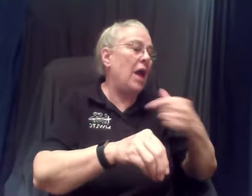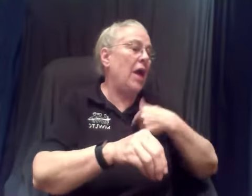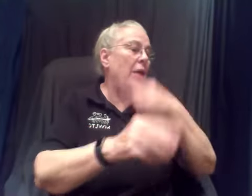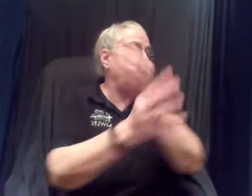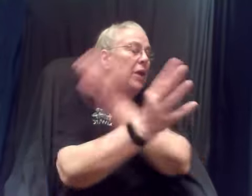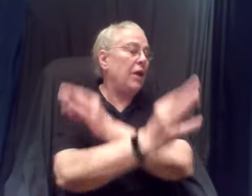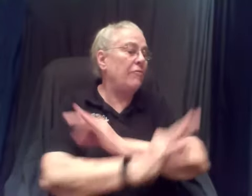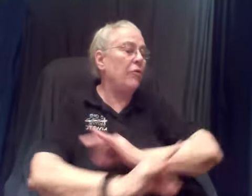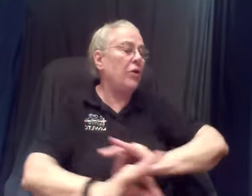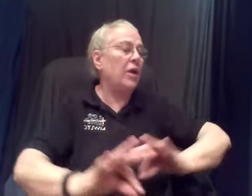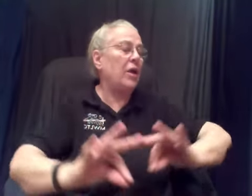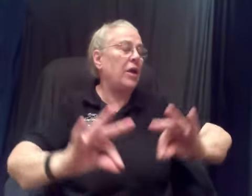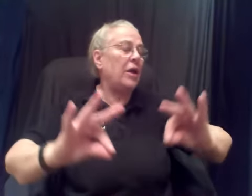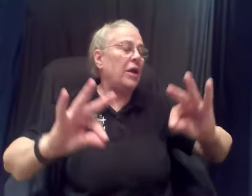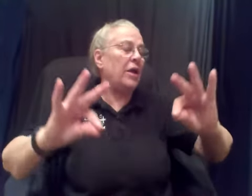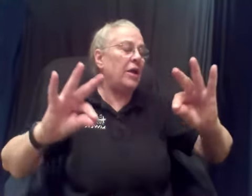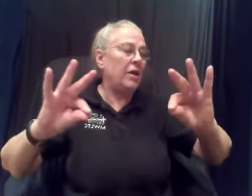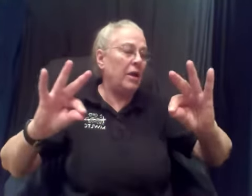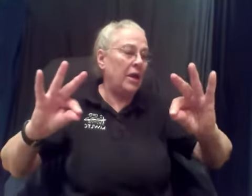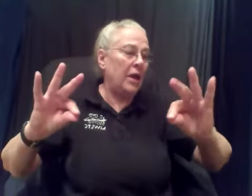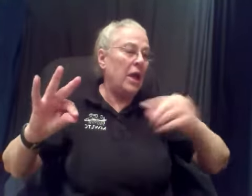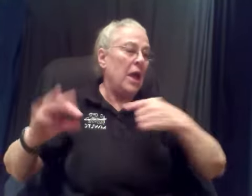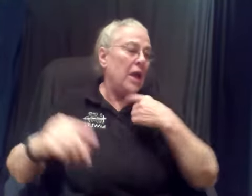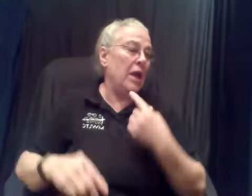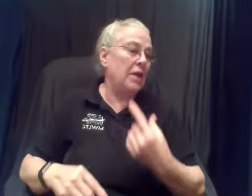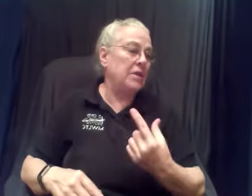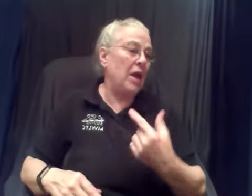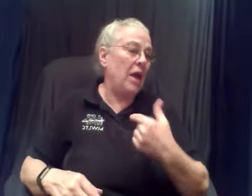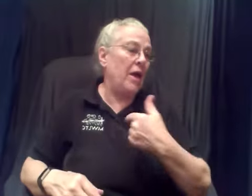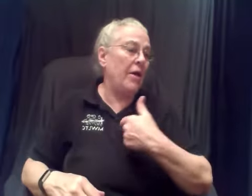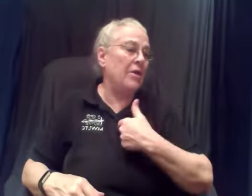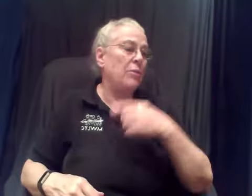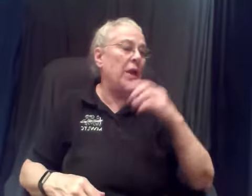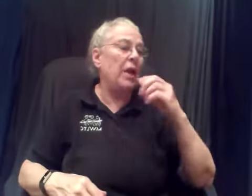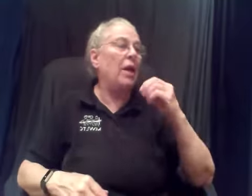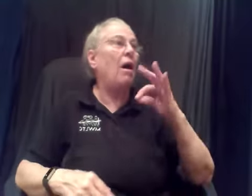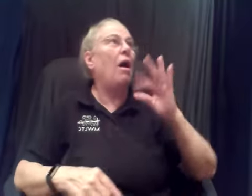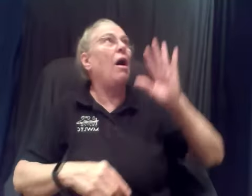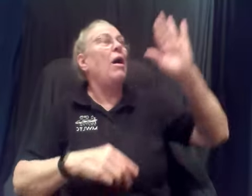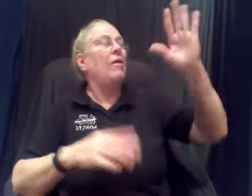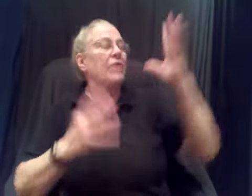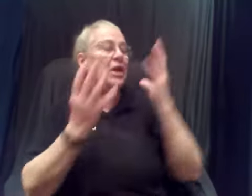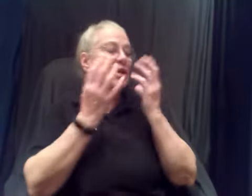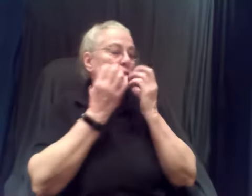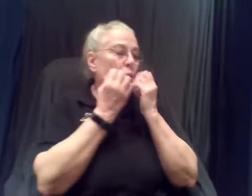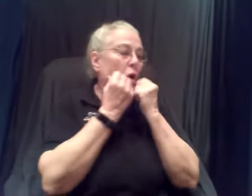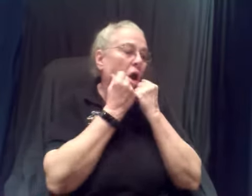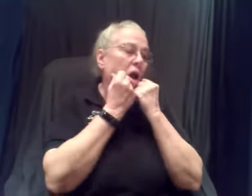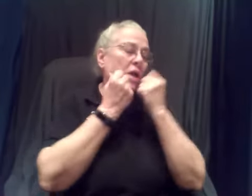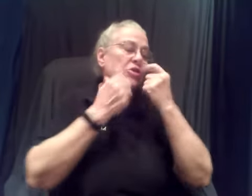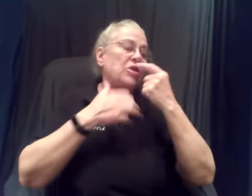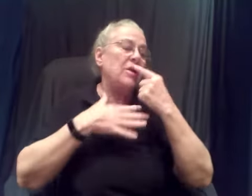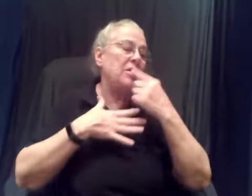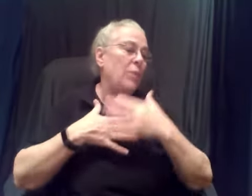set me free. It tells me of his precious